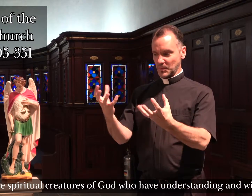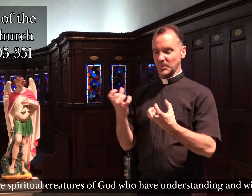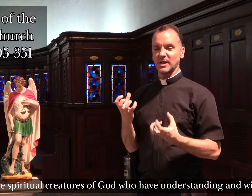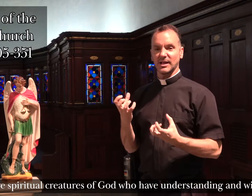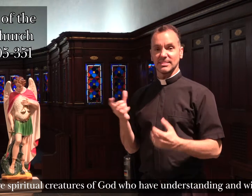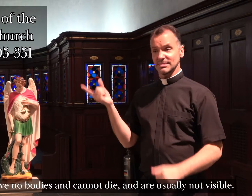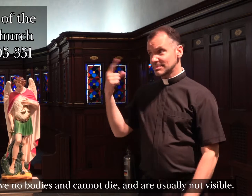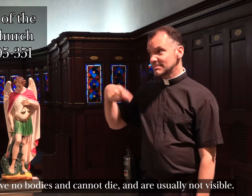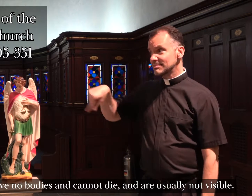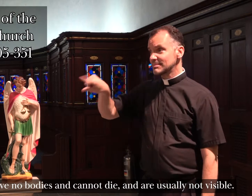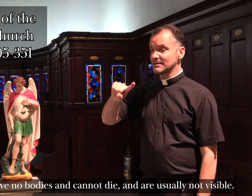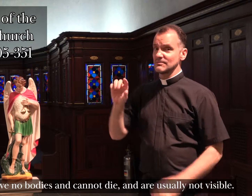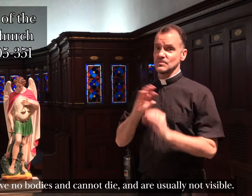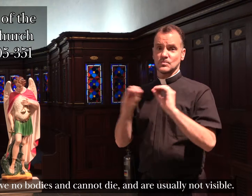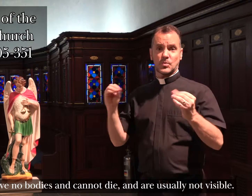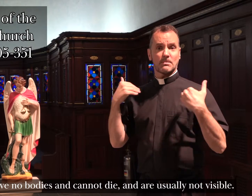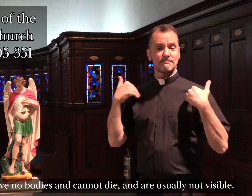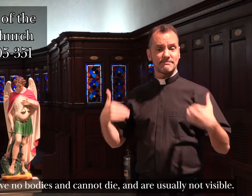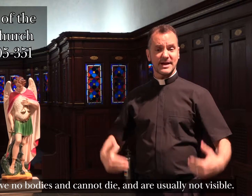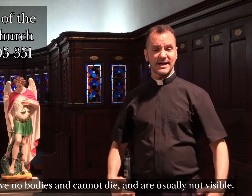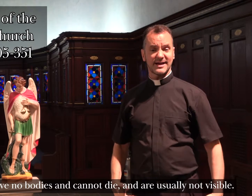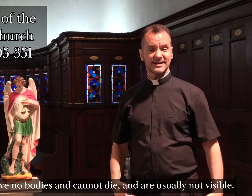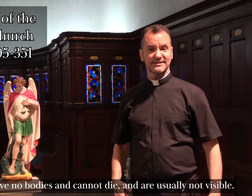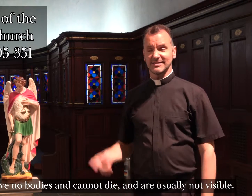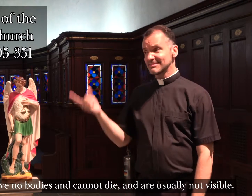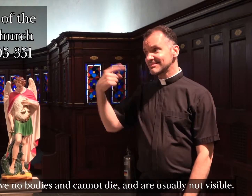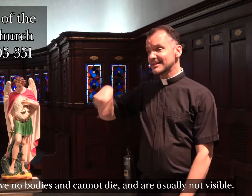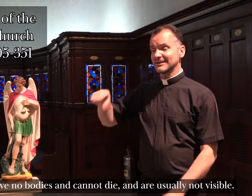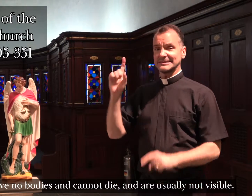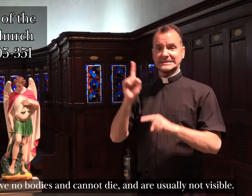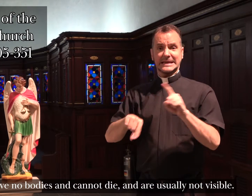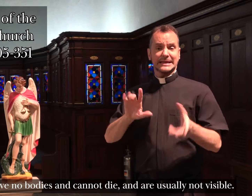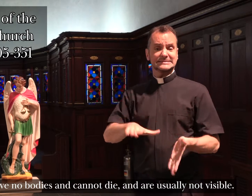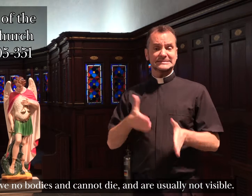They have no bodies and cannot die and are usually not visible.